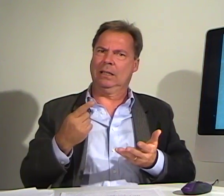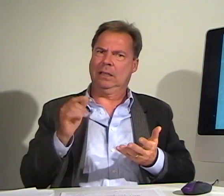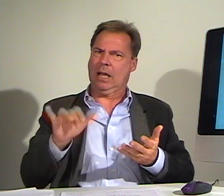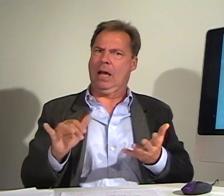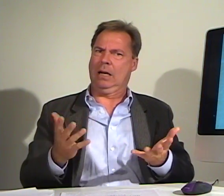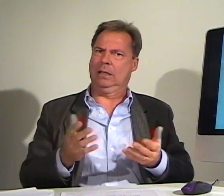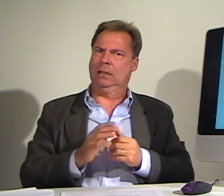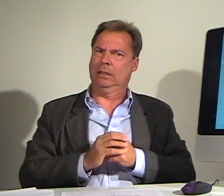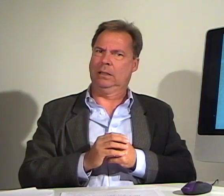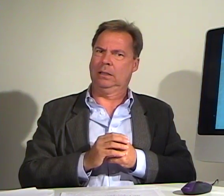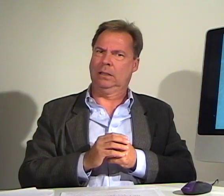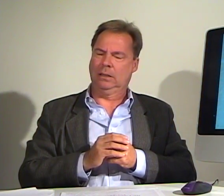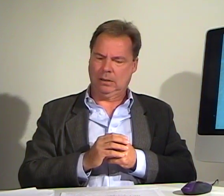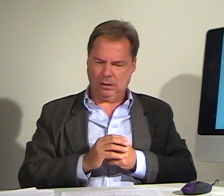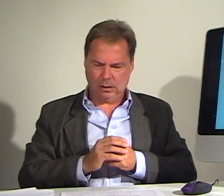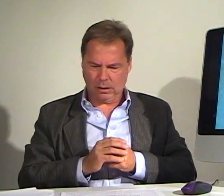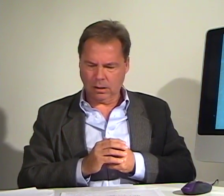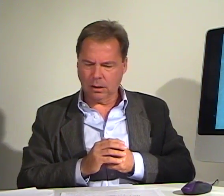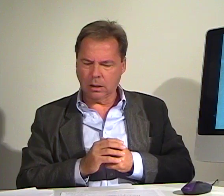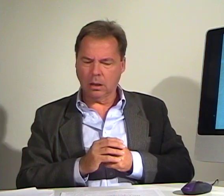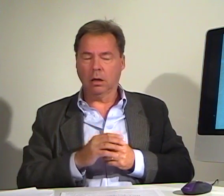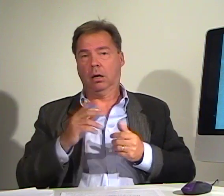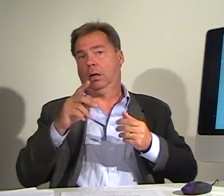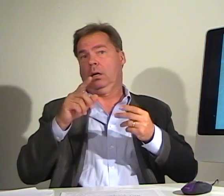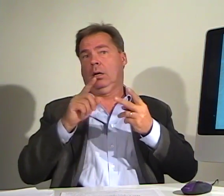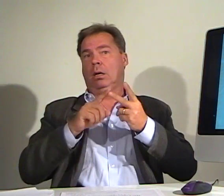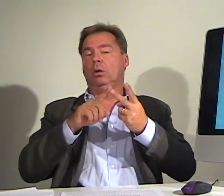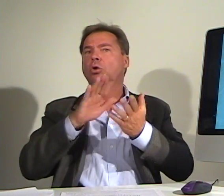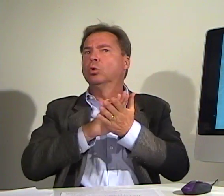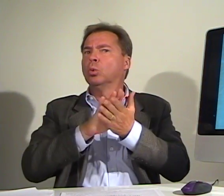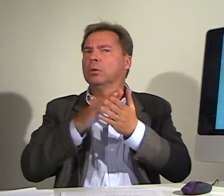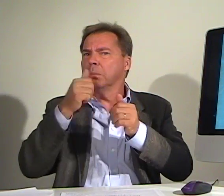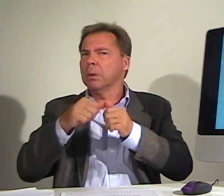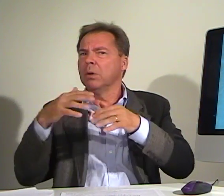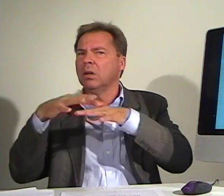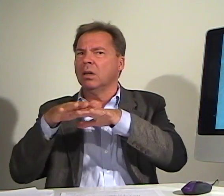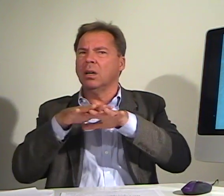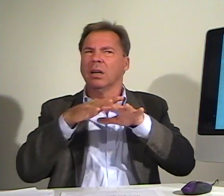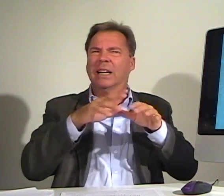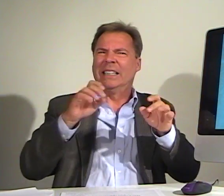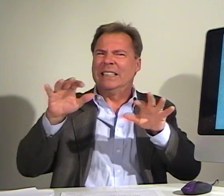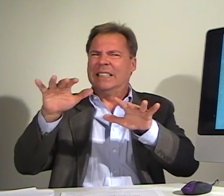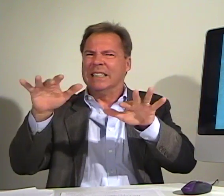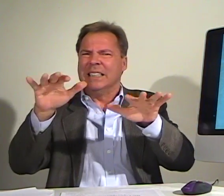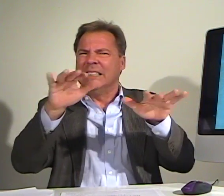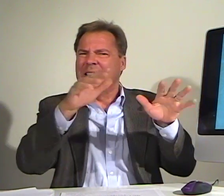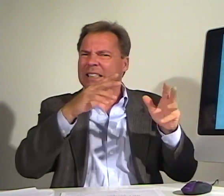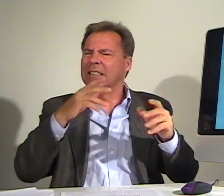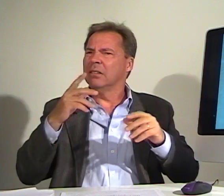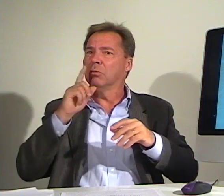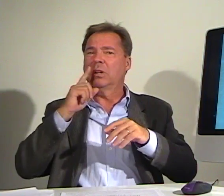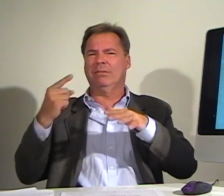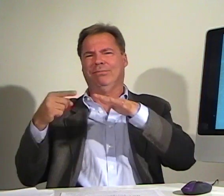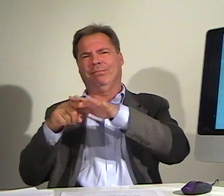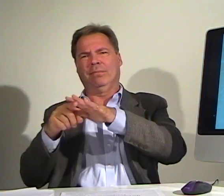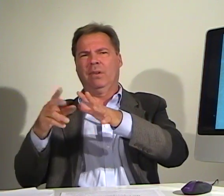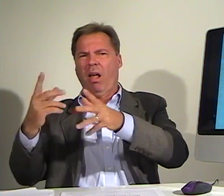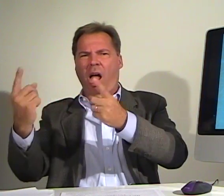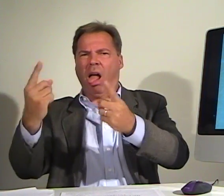we should say. We should say that is what we want, for everybody to use American Sign Language. Remember, we talked about